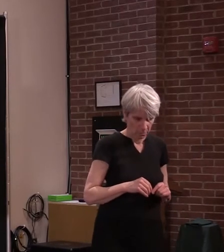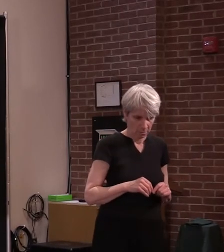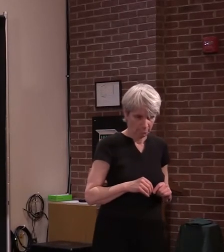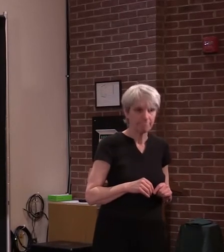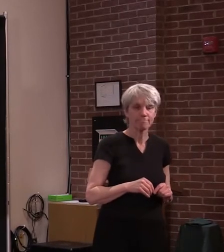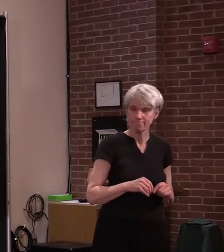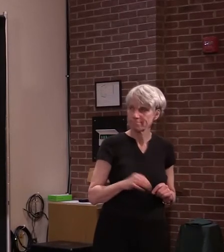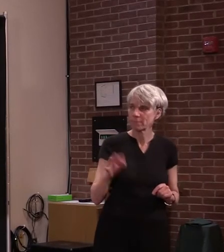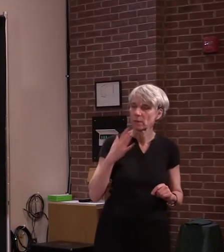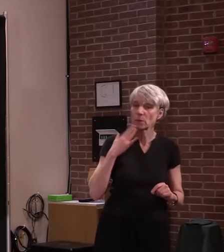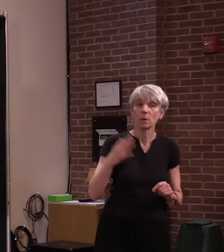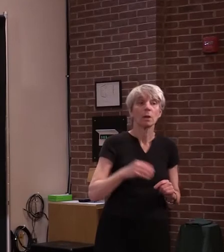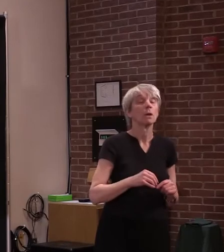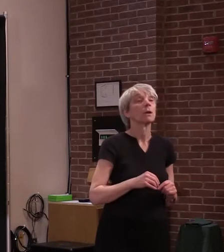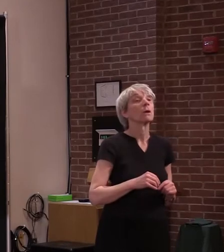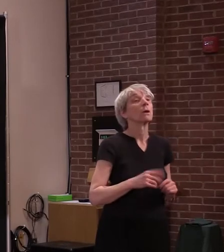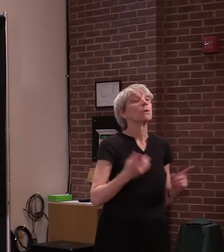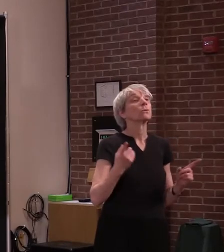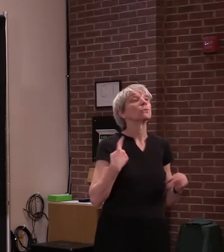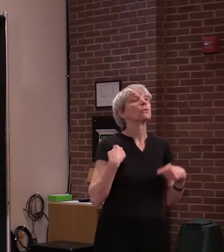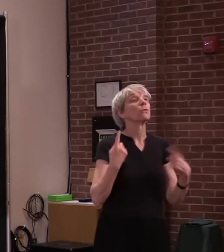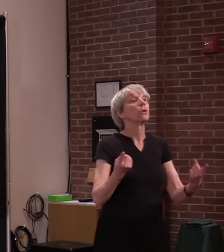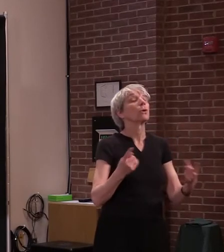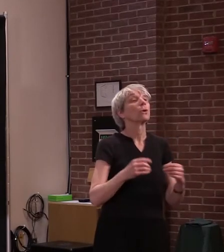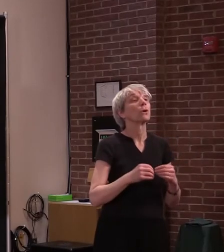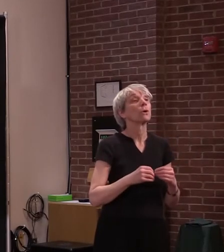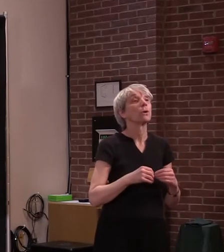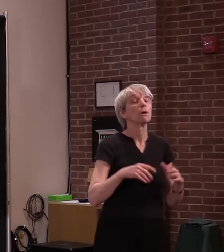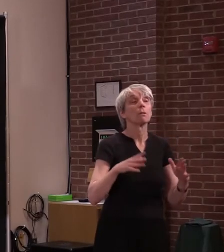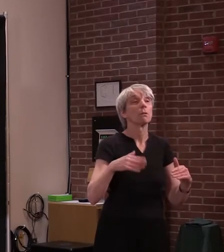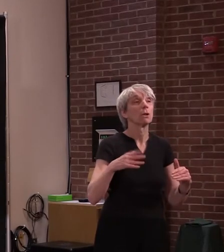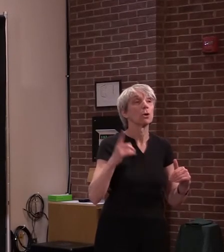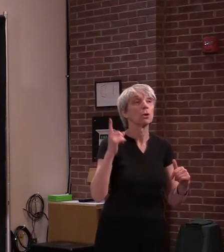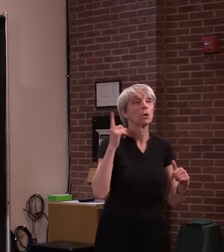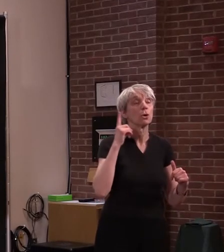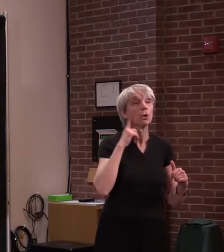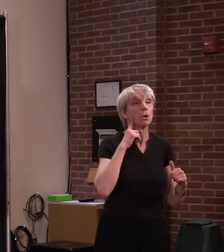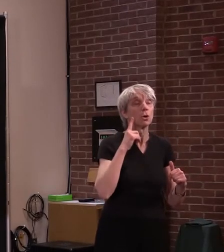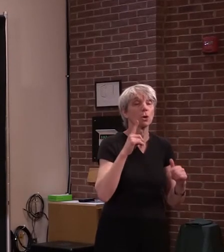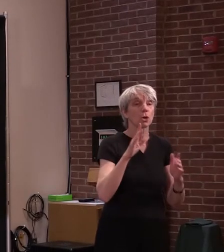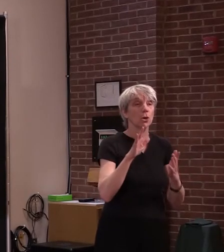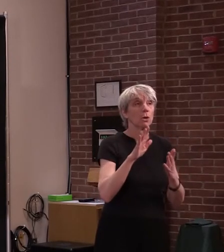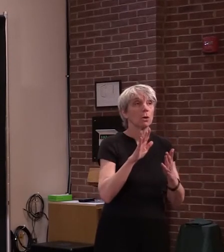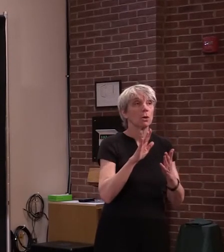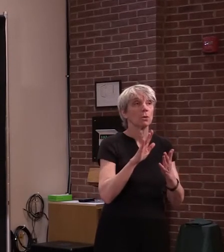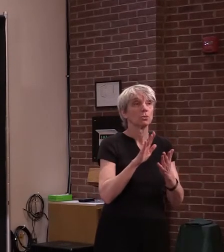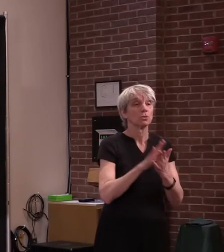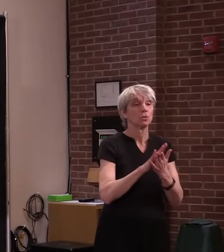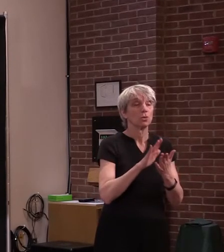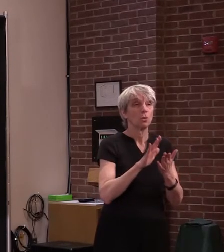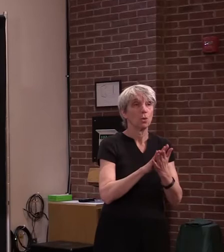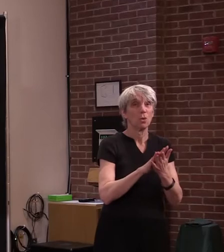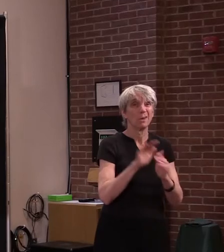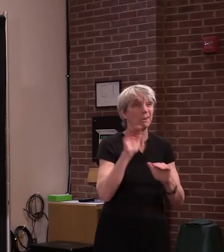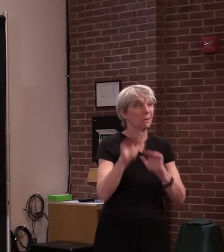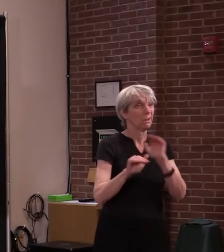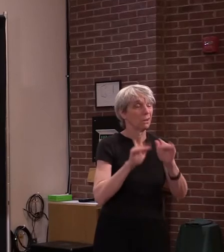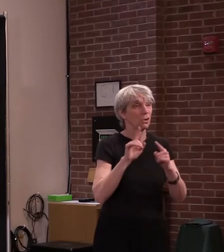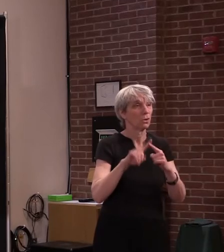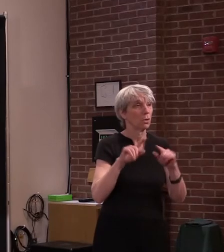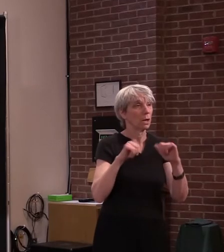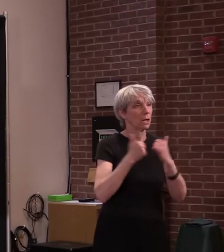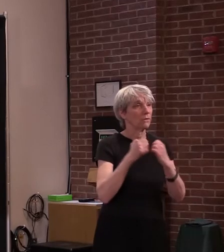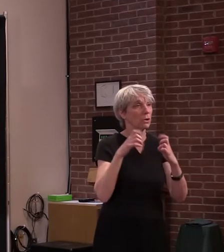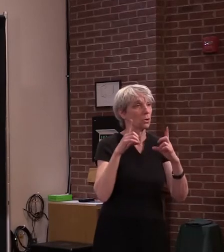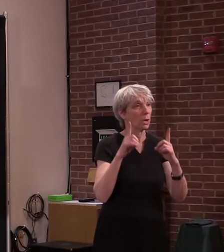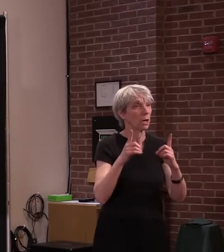Yeah, thanks. So far, we haven't seen that request coming in at the state level to the Agency of Education. My impression